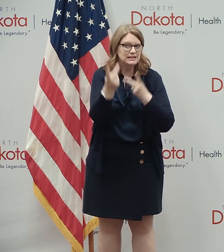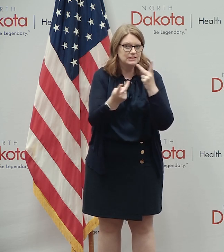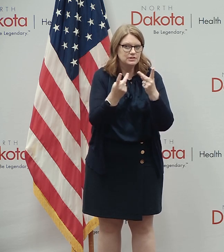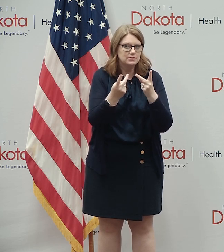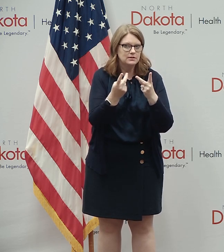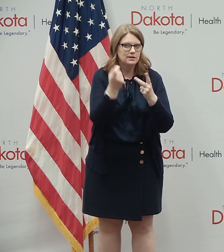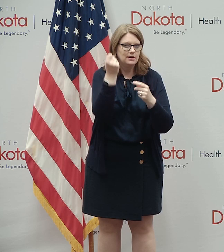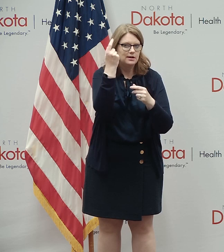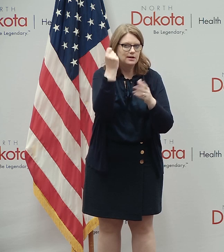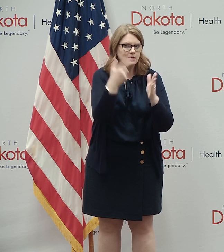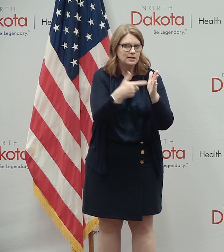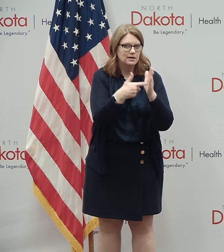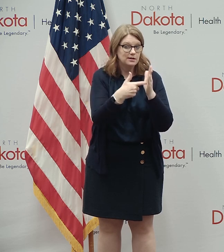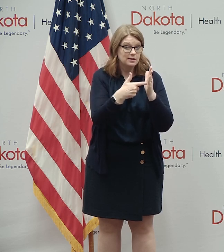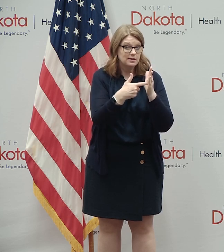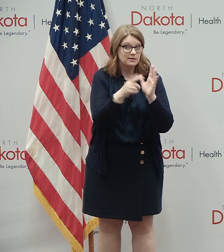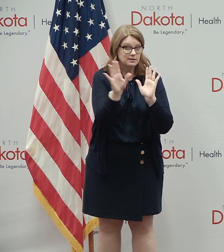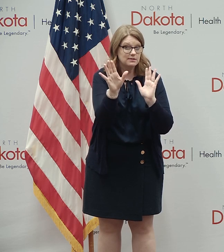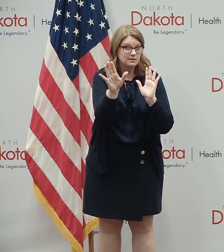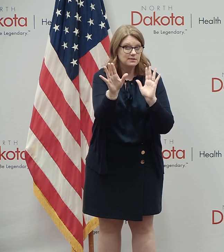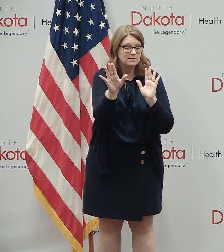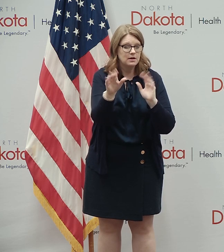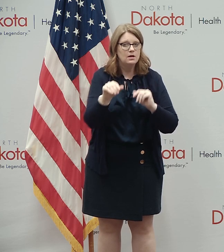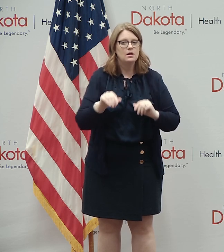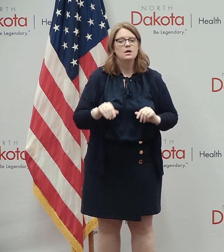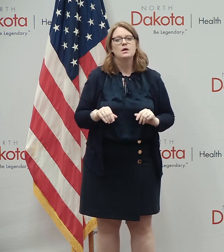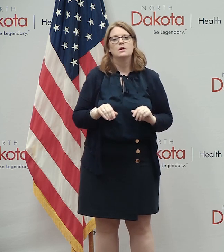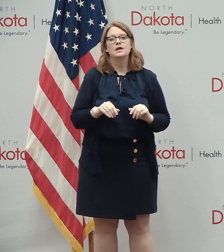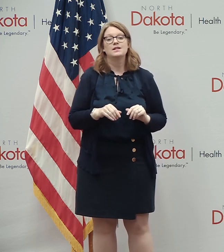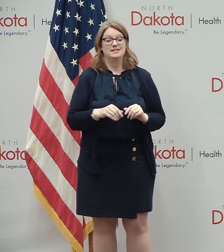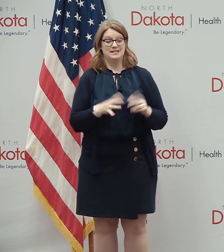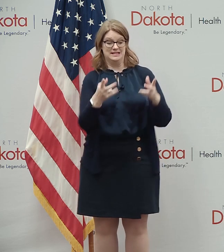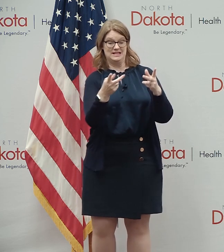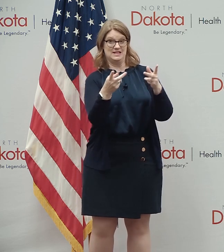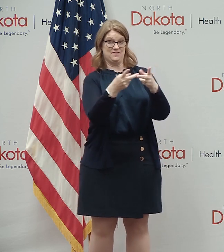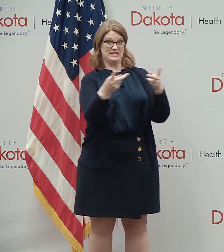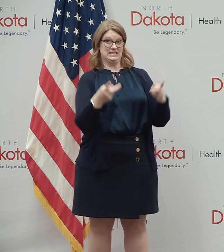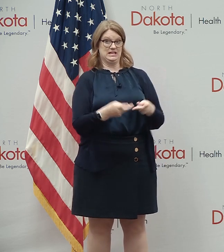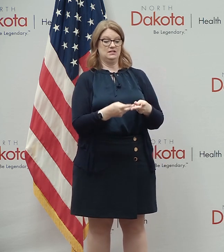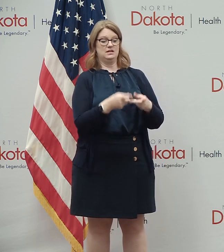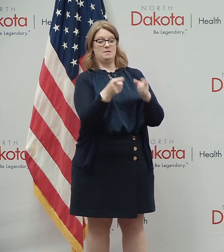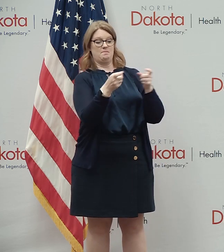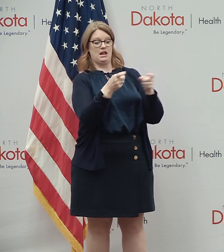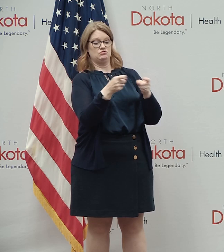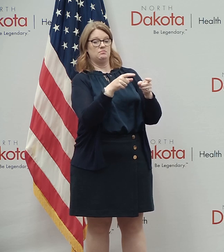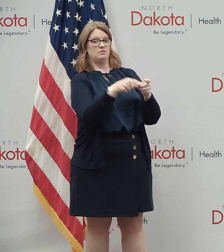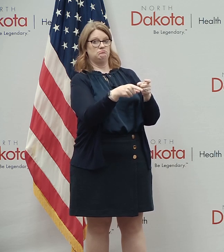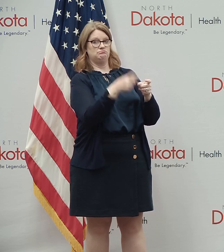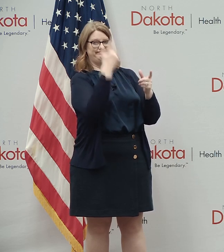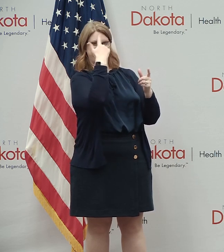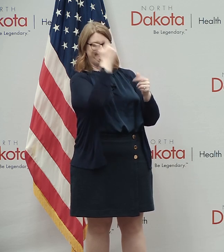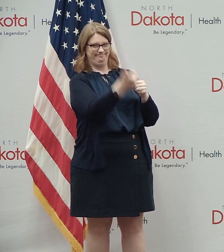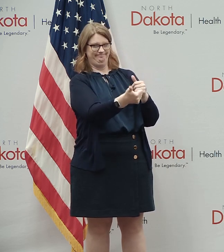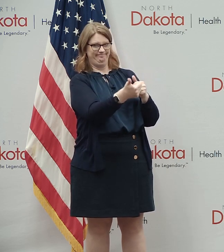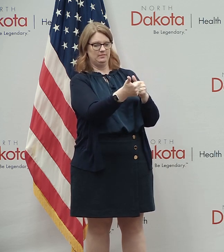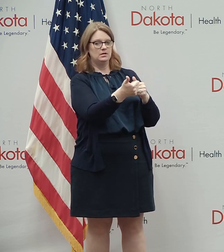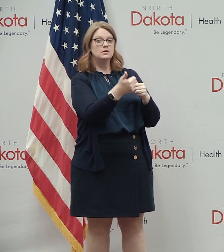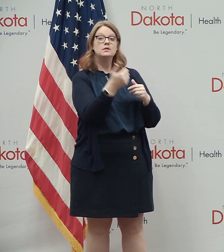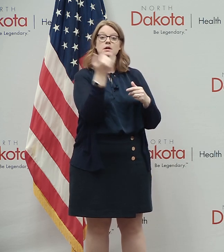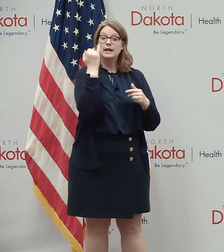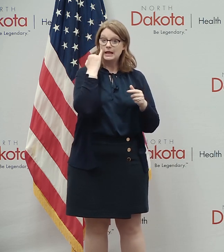caveats. So and this will be up to the facility management, but a facility management can